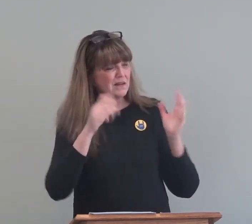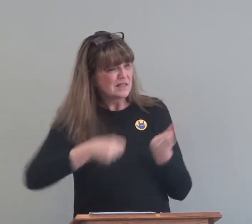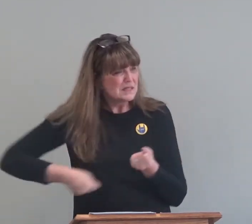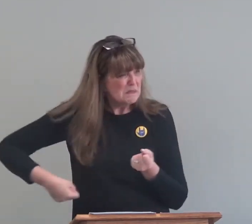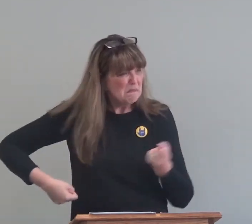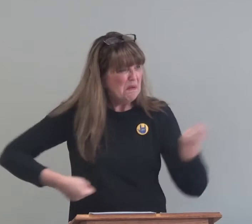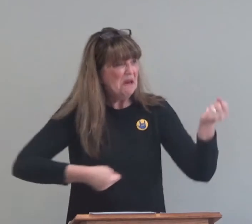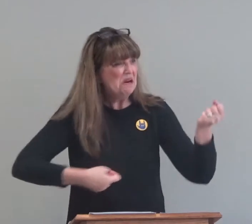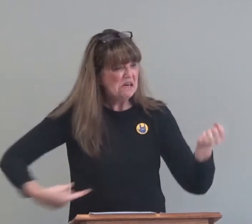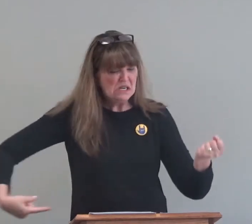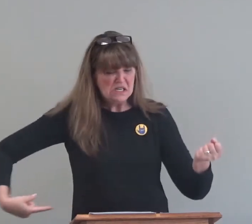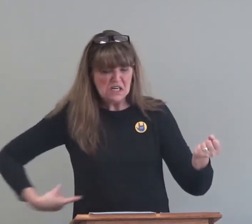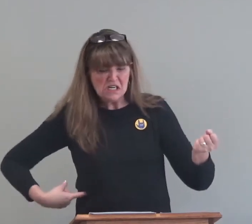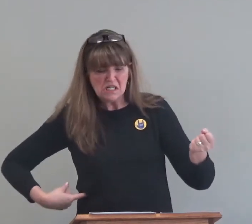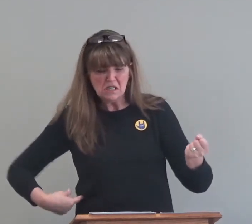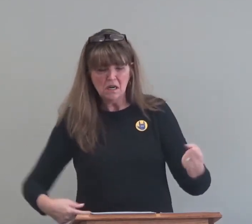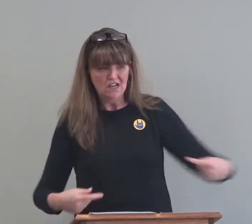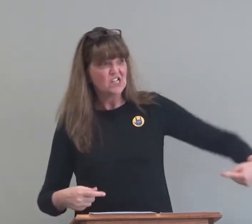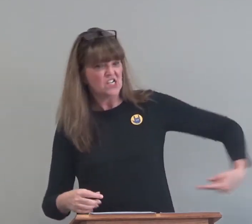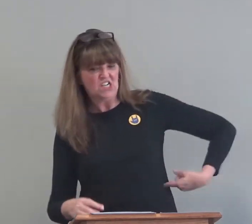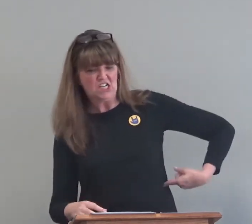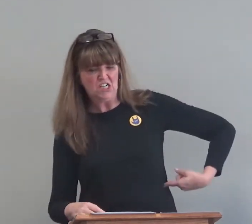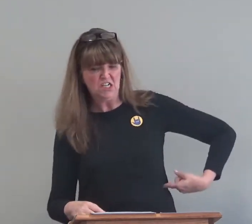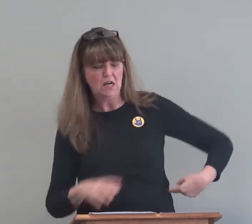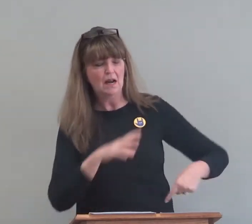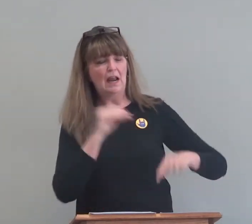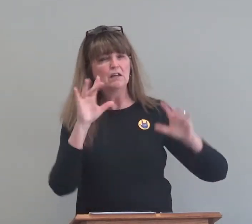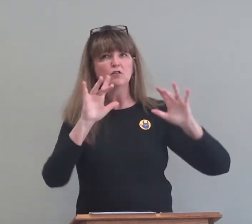being crucified and speared